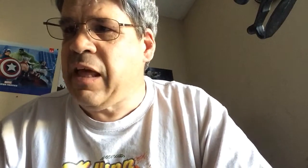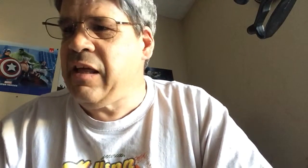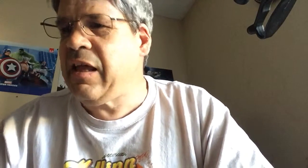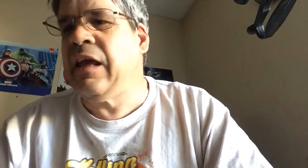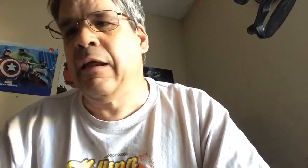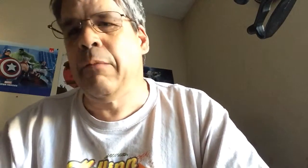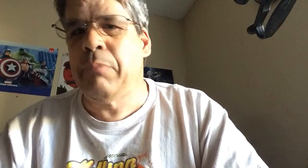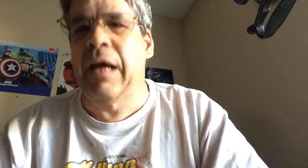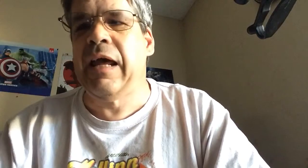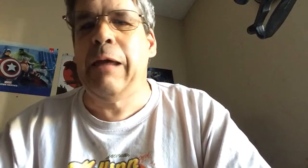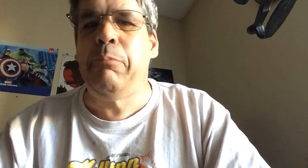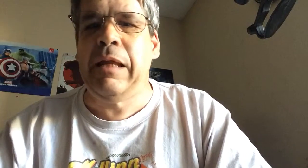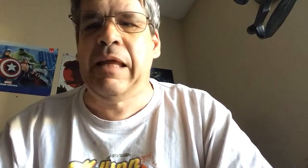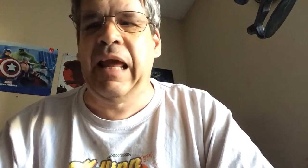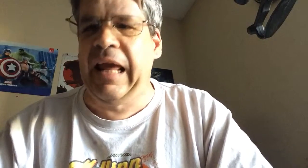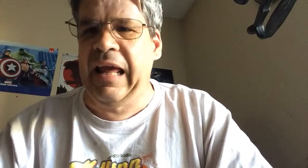this is my ABC.